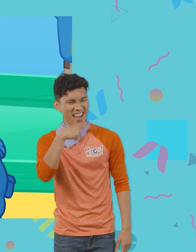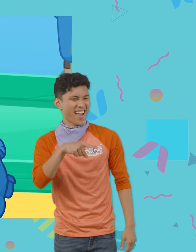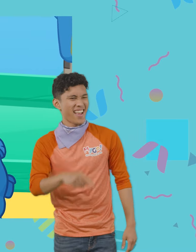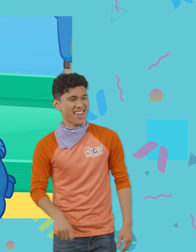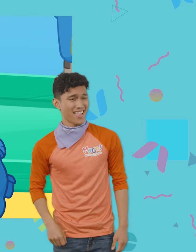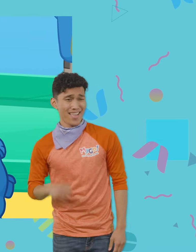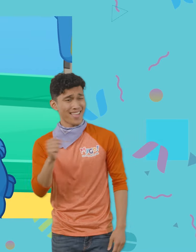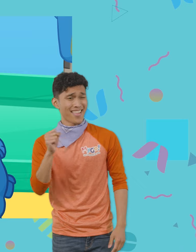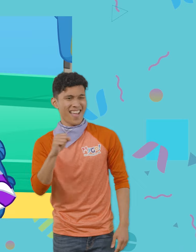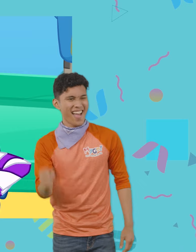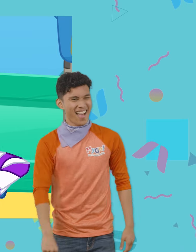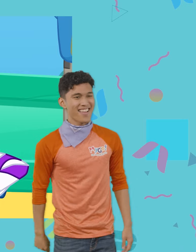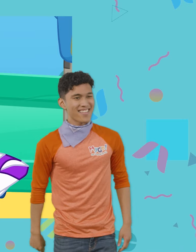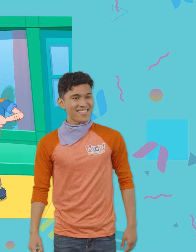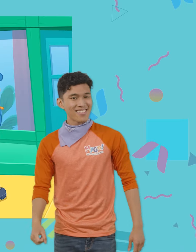mind. Yeah.